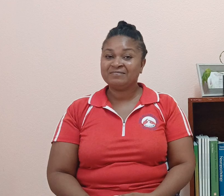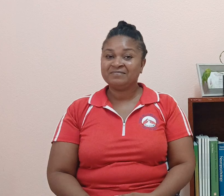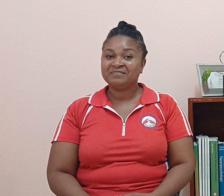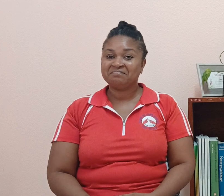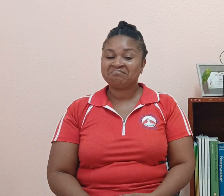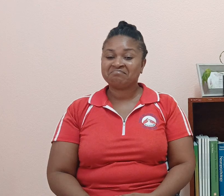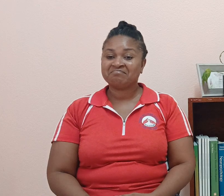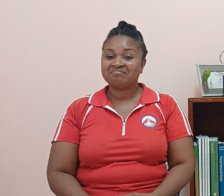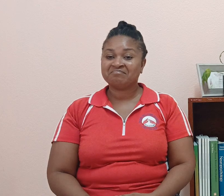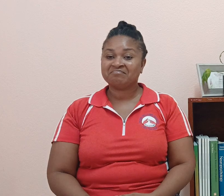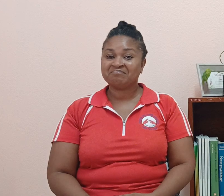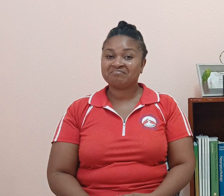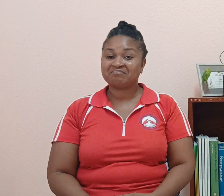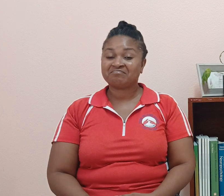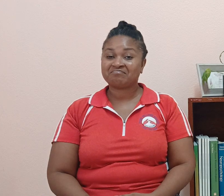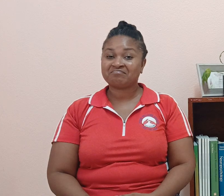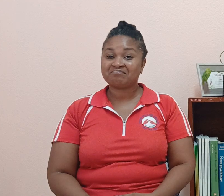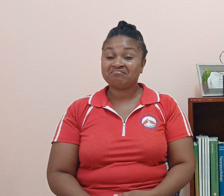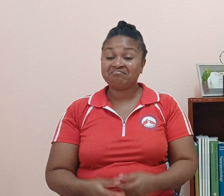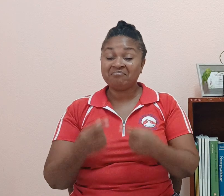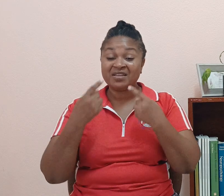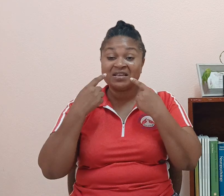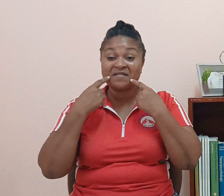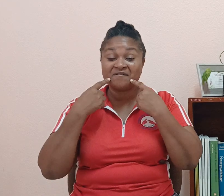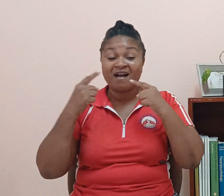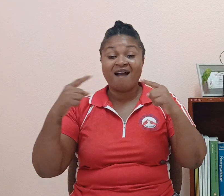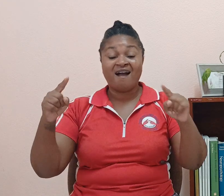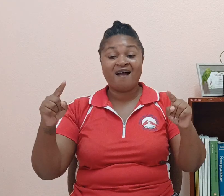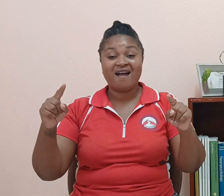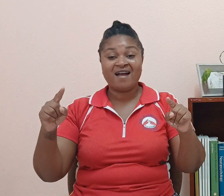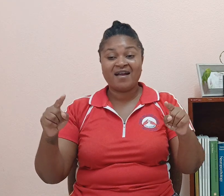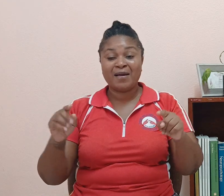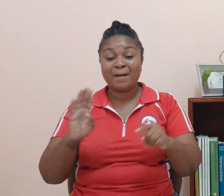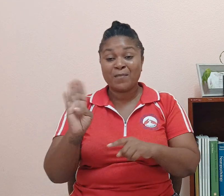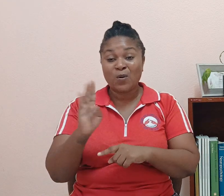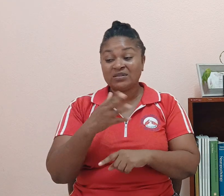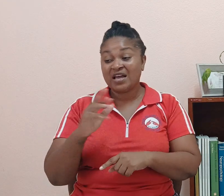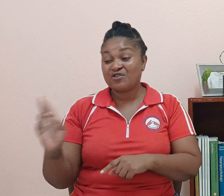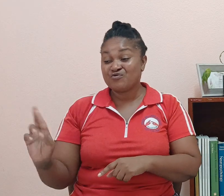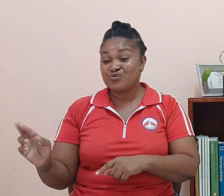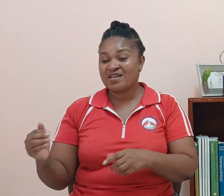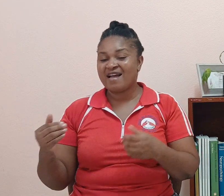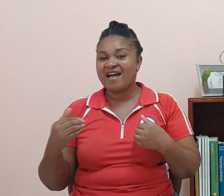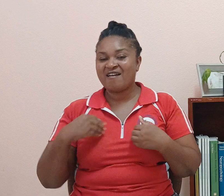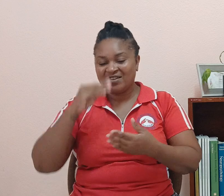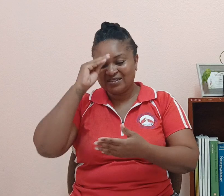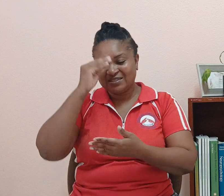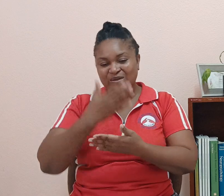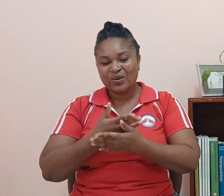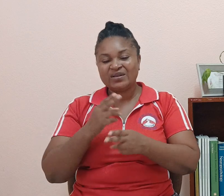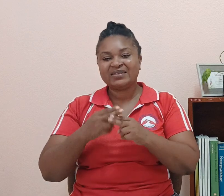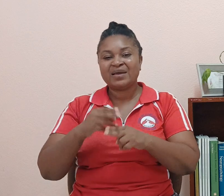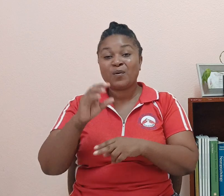Eventually, Boaz and Ruth had a son whom they called Obed.